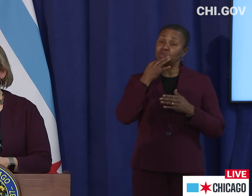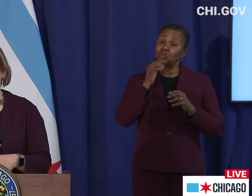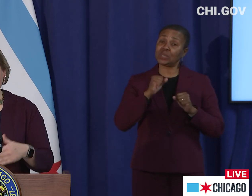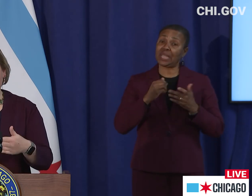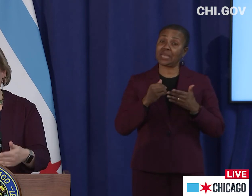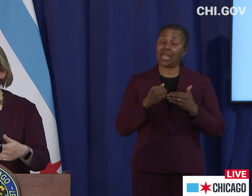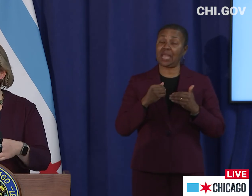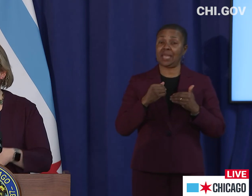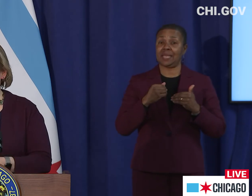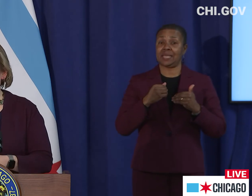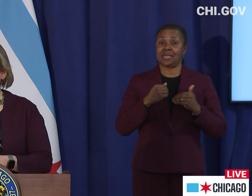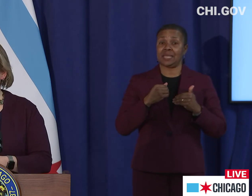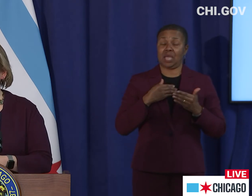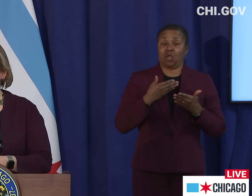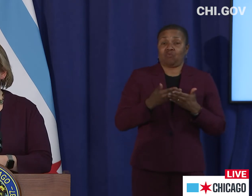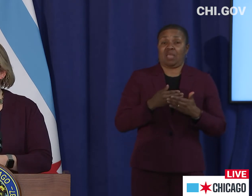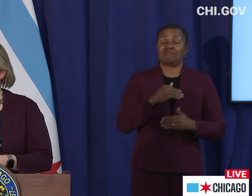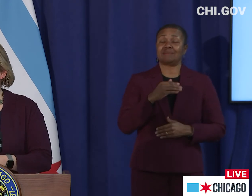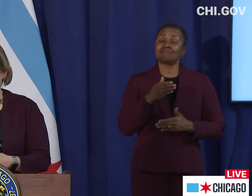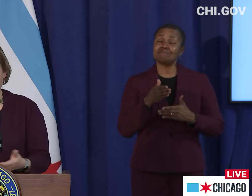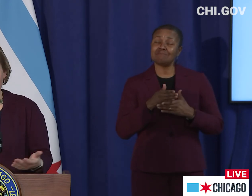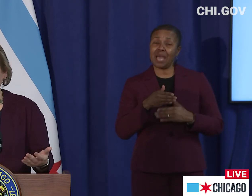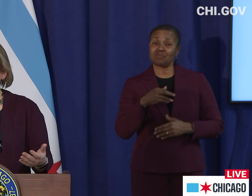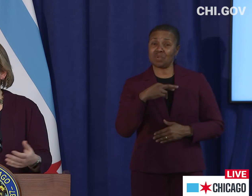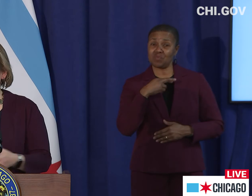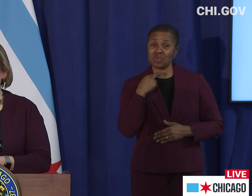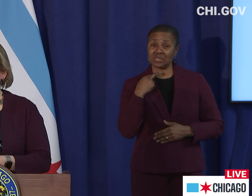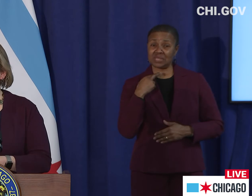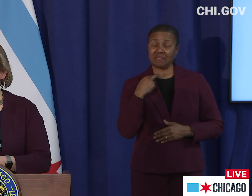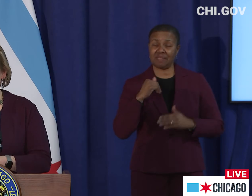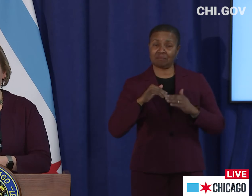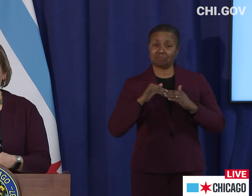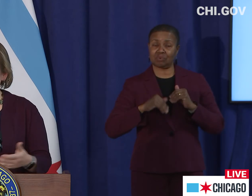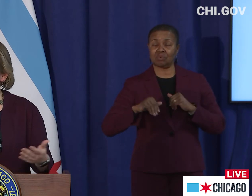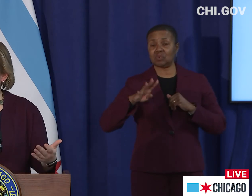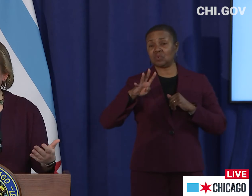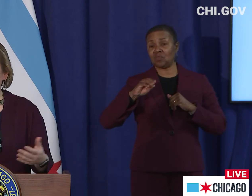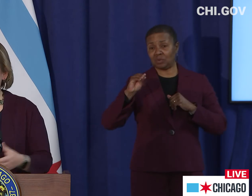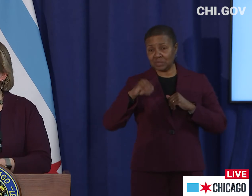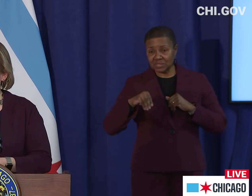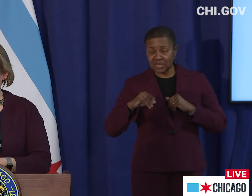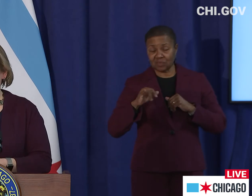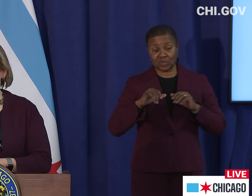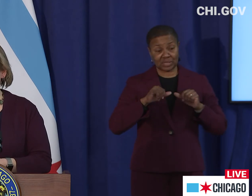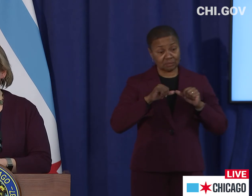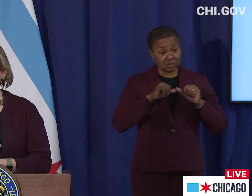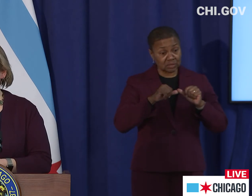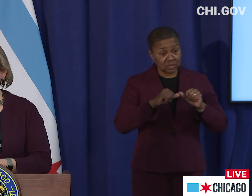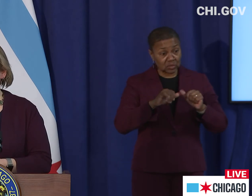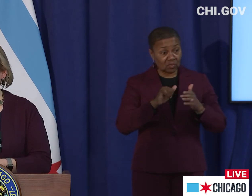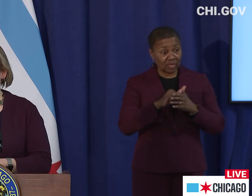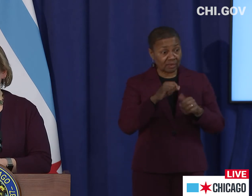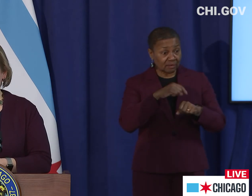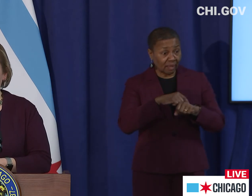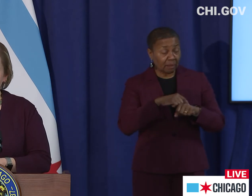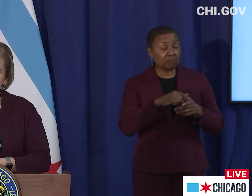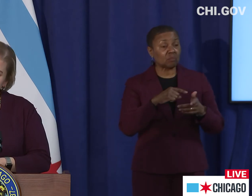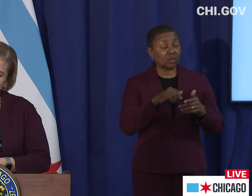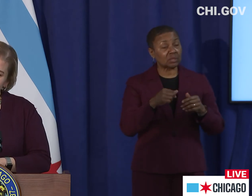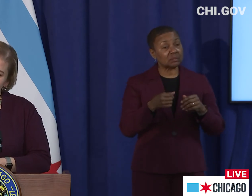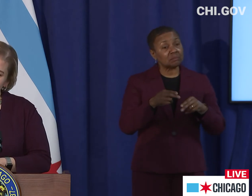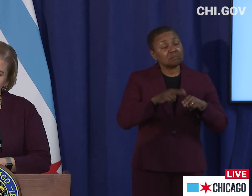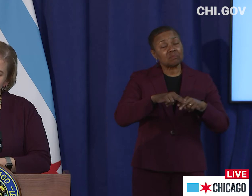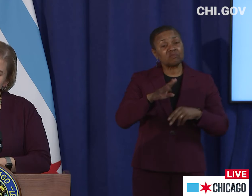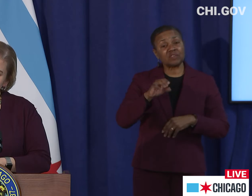into moderate risk, we'll go to that 40%, and as long as we can stay there for one incubation period, we'll go to 50%. Doctor, another question